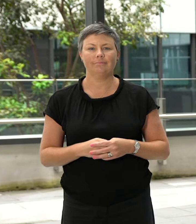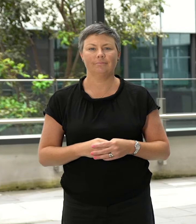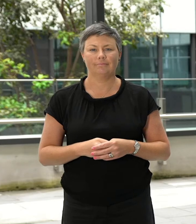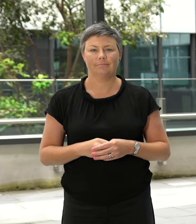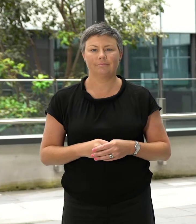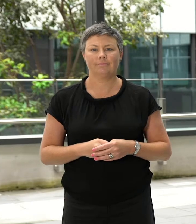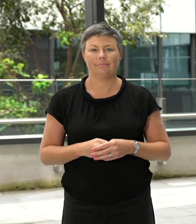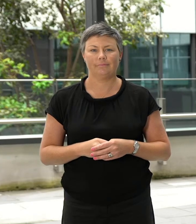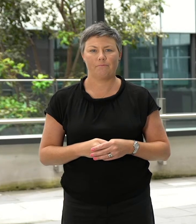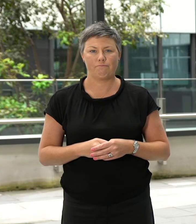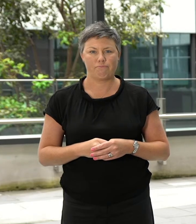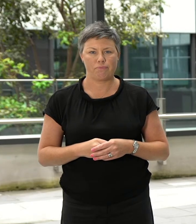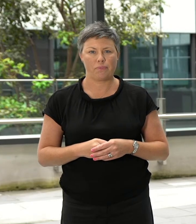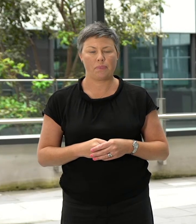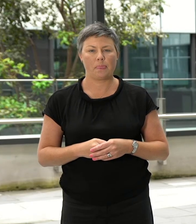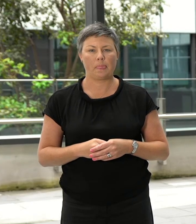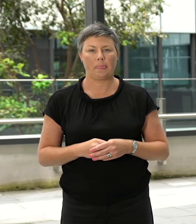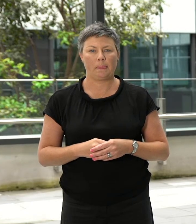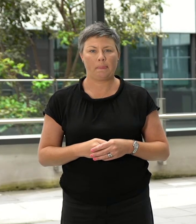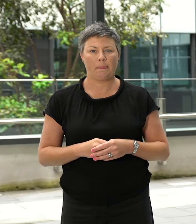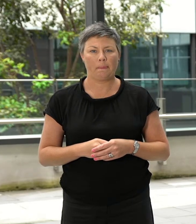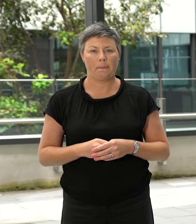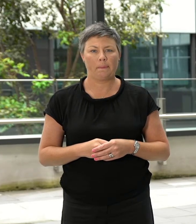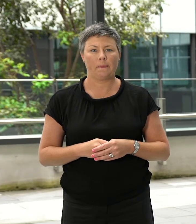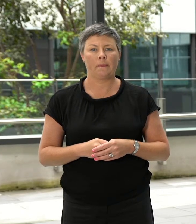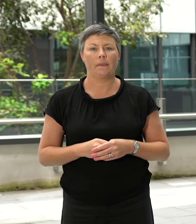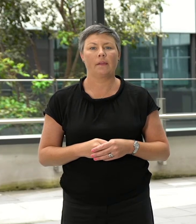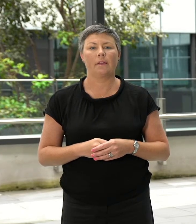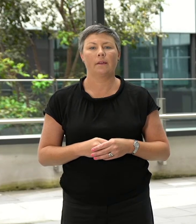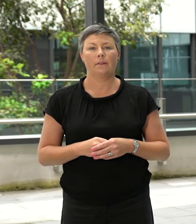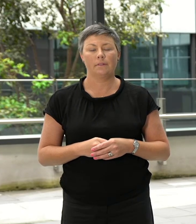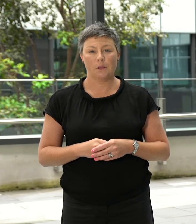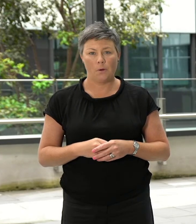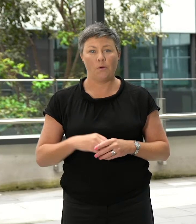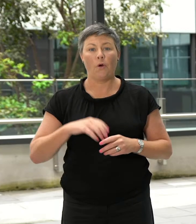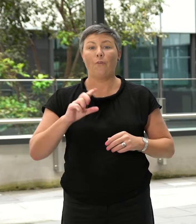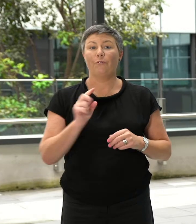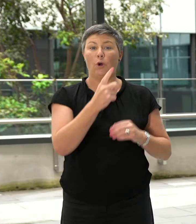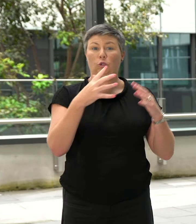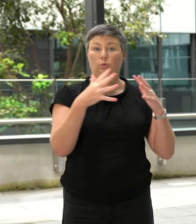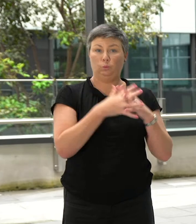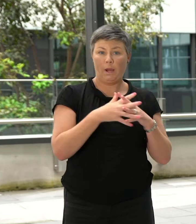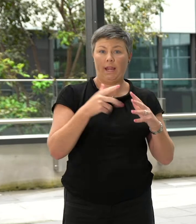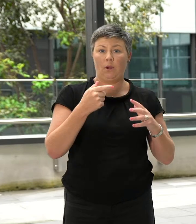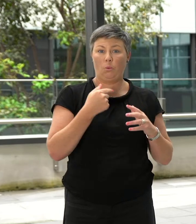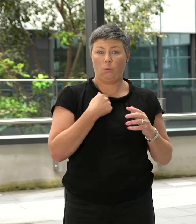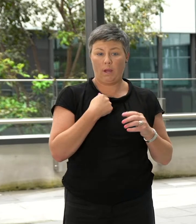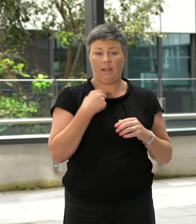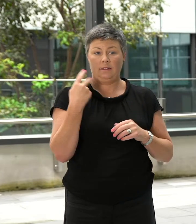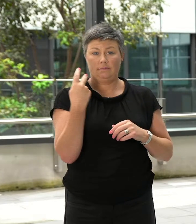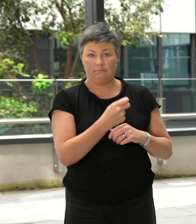3 weeks, our first week of vaccines was 2,030. The second week we delivered